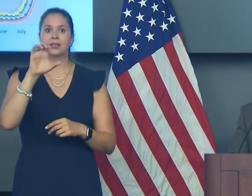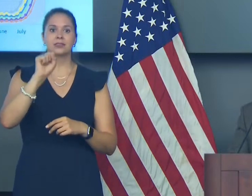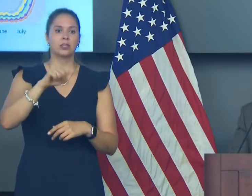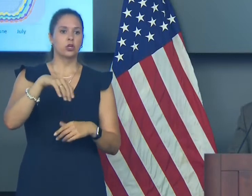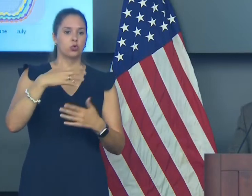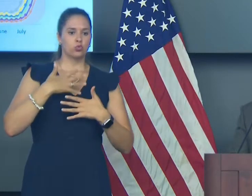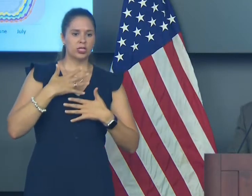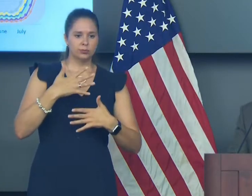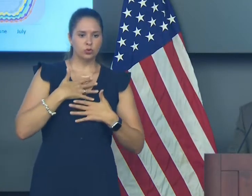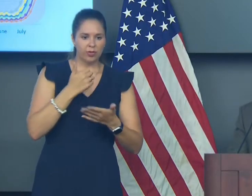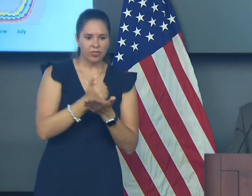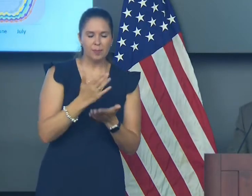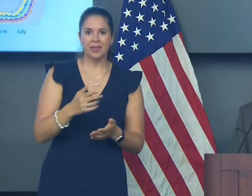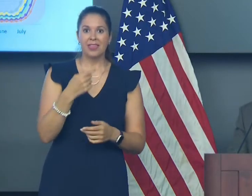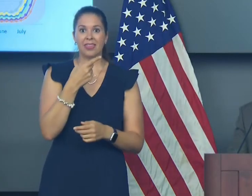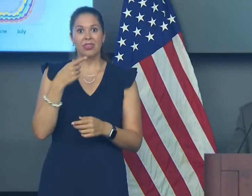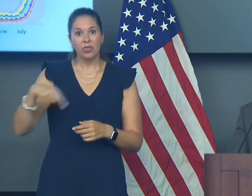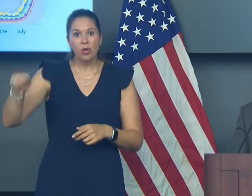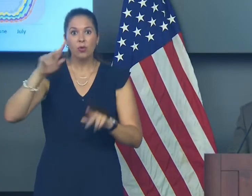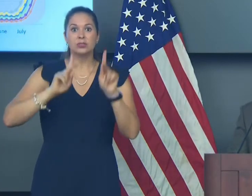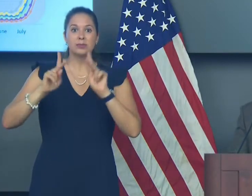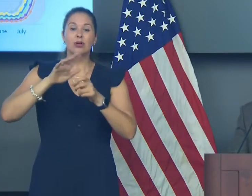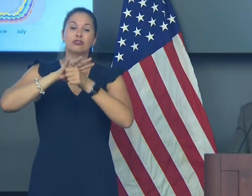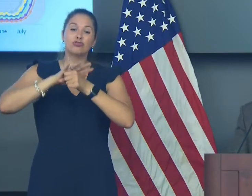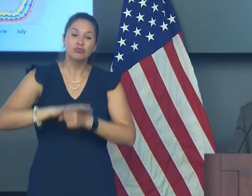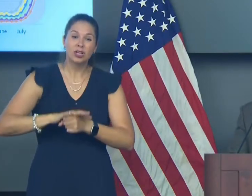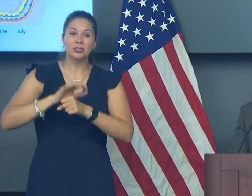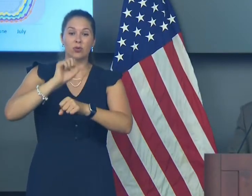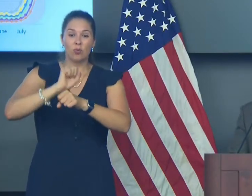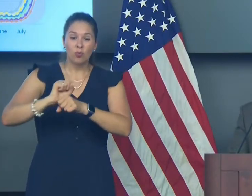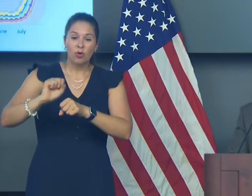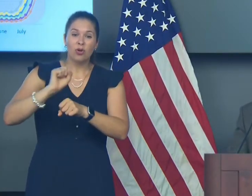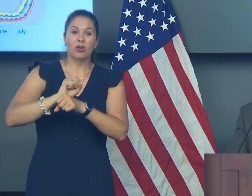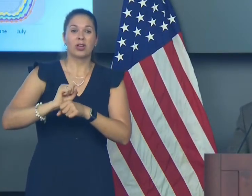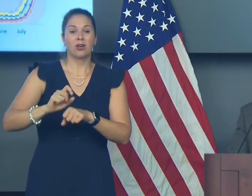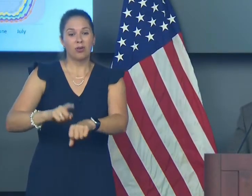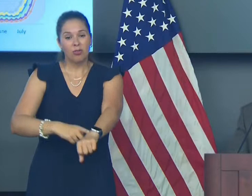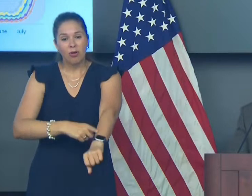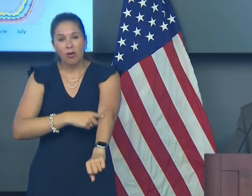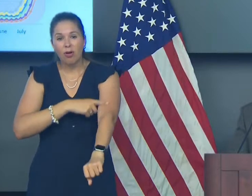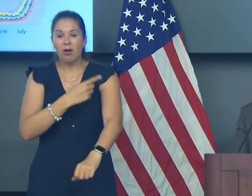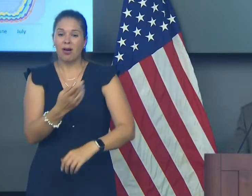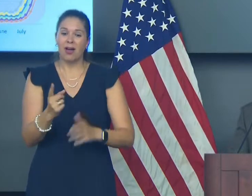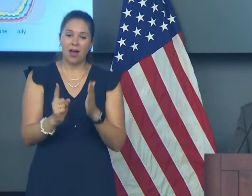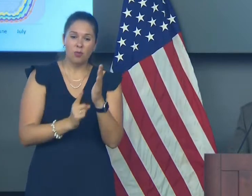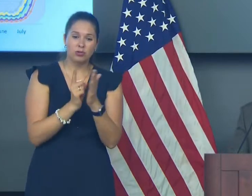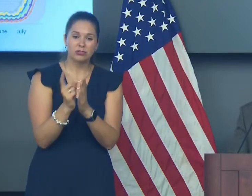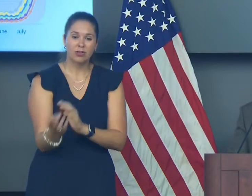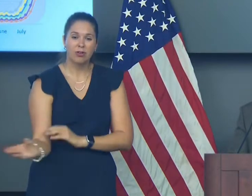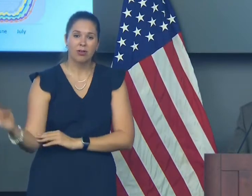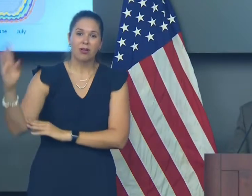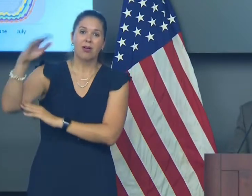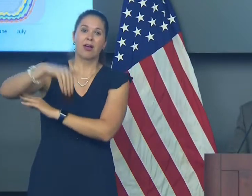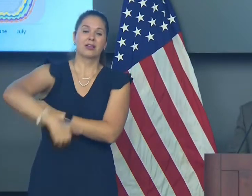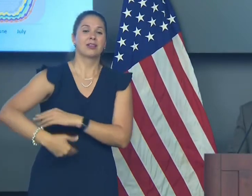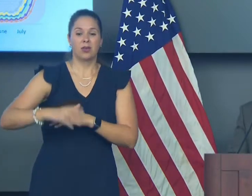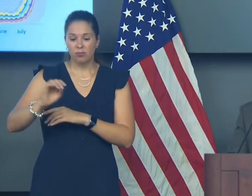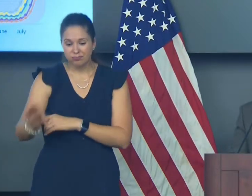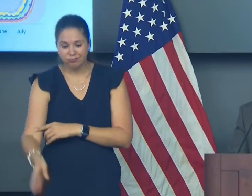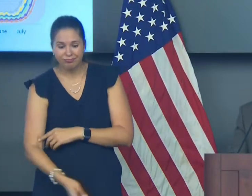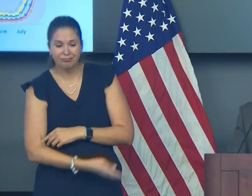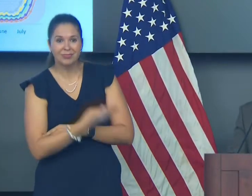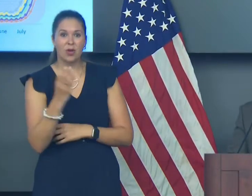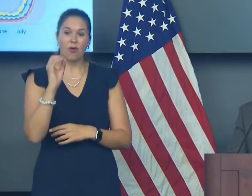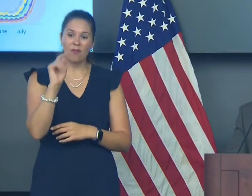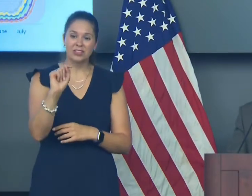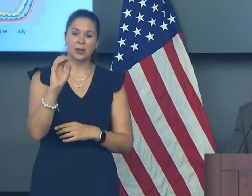stressed. They're working long hours. They're working many overtime hours, many more